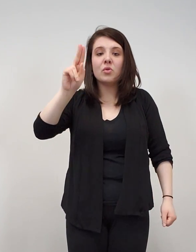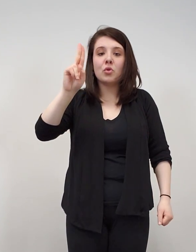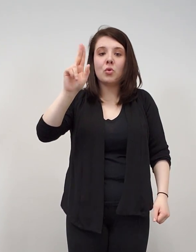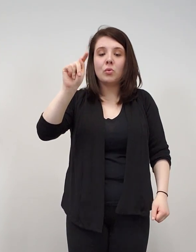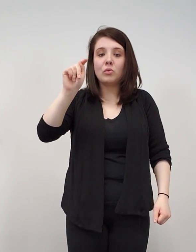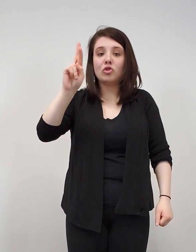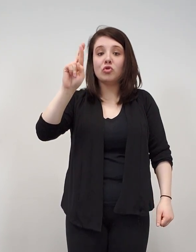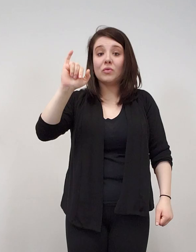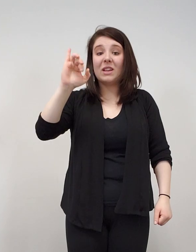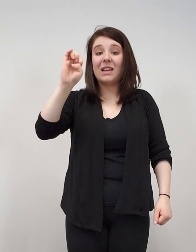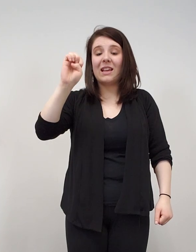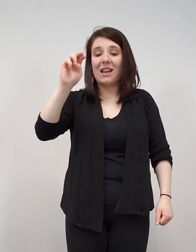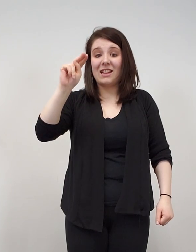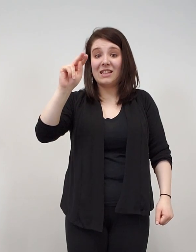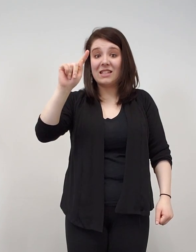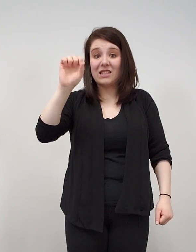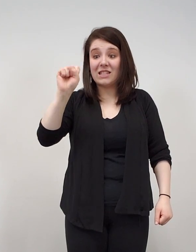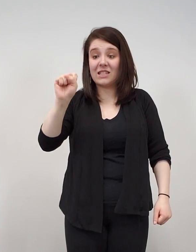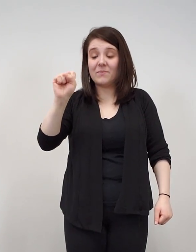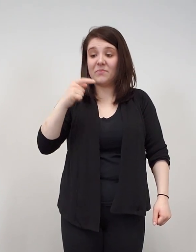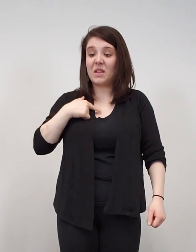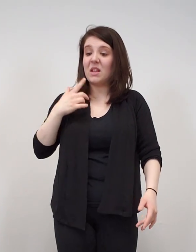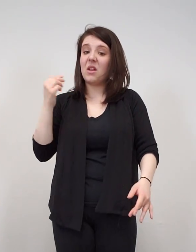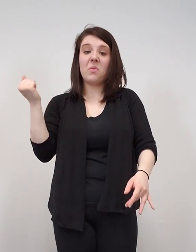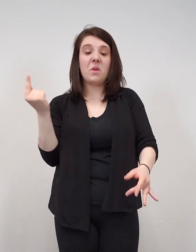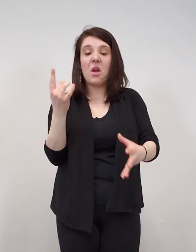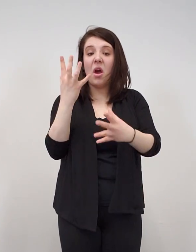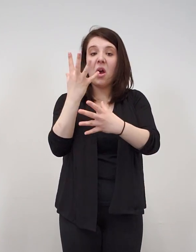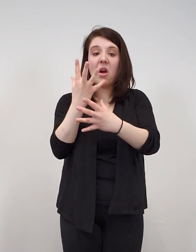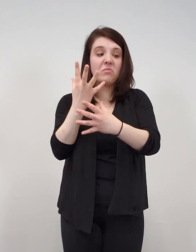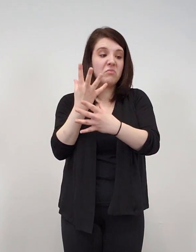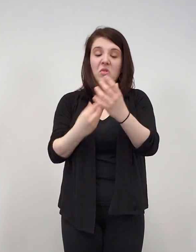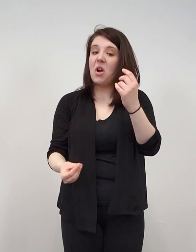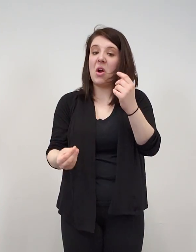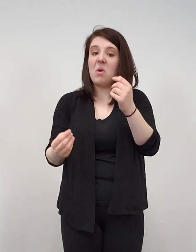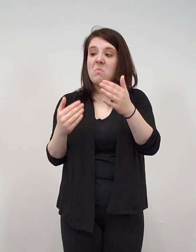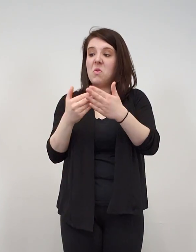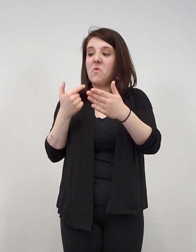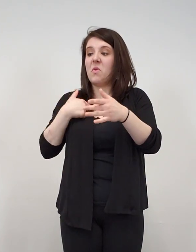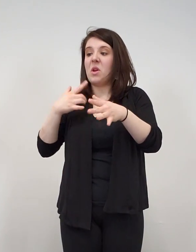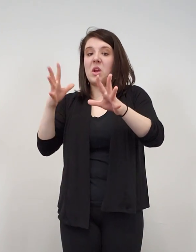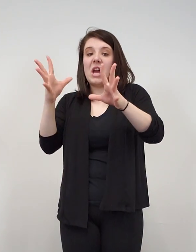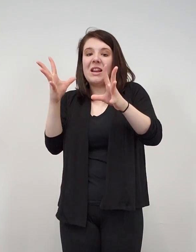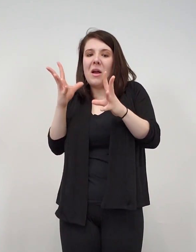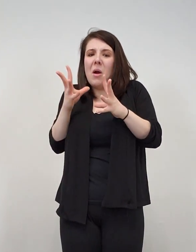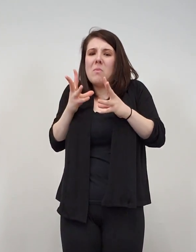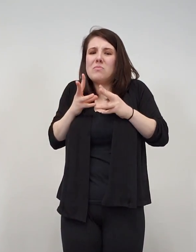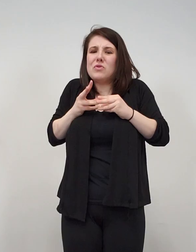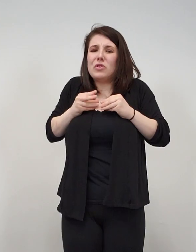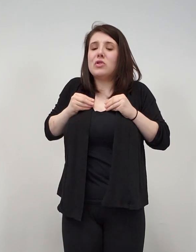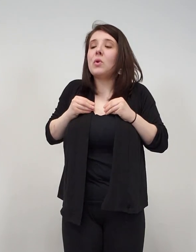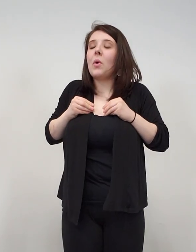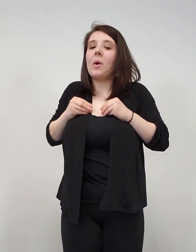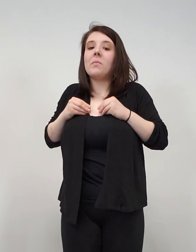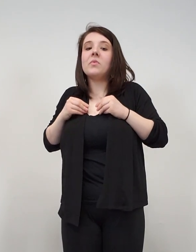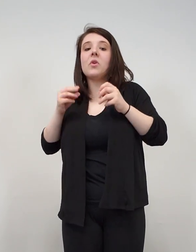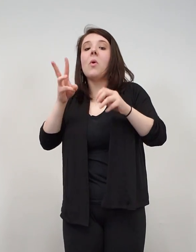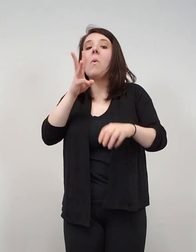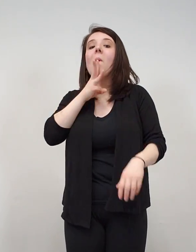before you can absorb the good stuff. You can't absorb the water back in, you can't absorb the nutrients back in, because you are pooping it out so fast